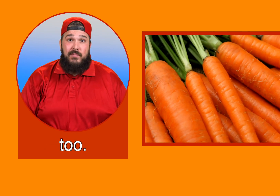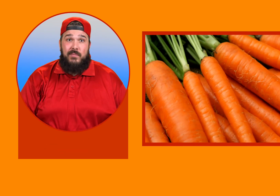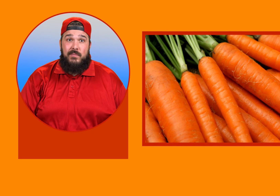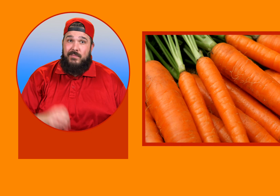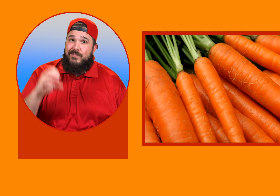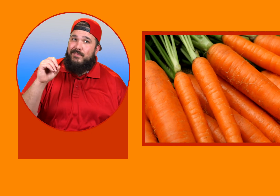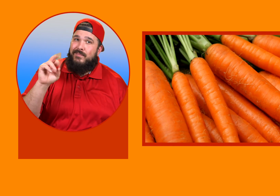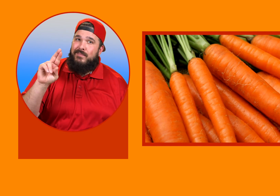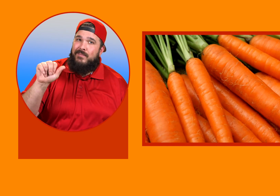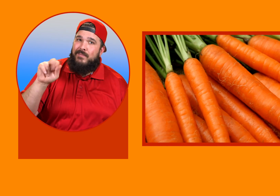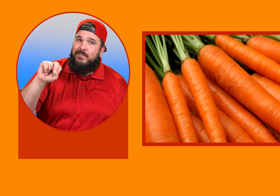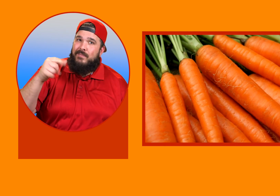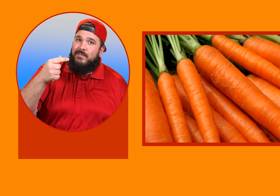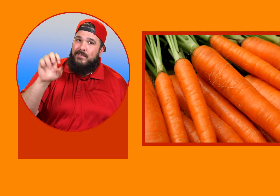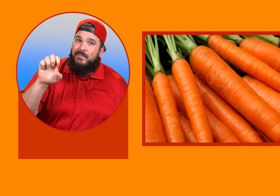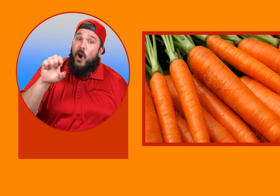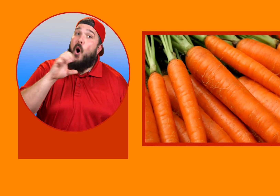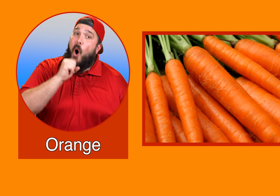too.